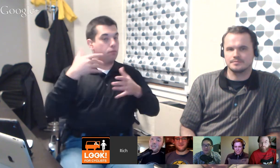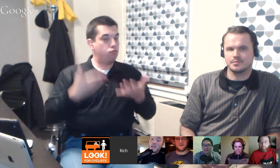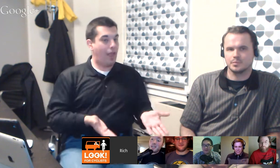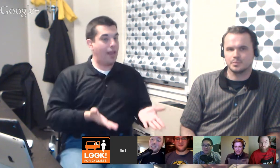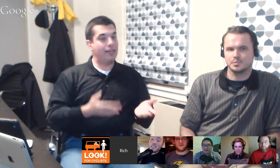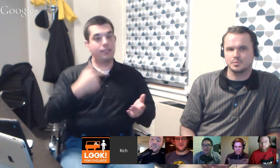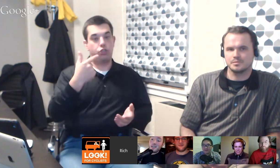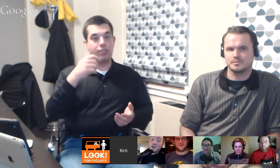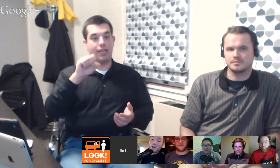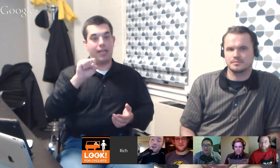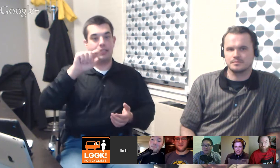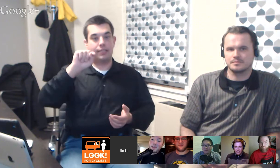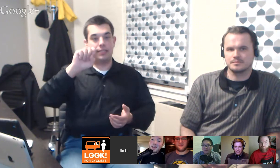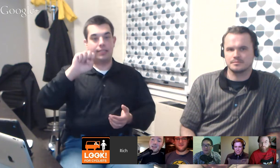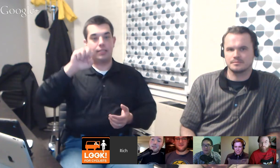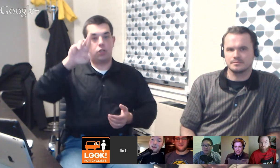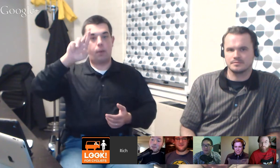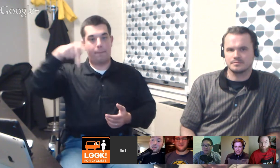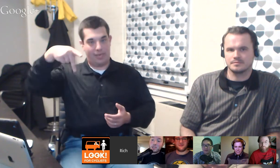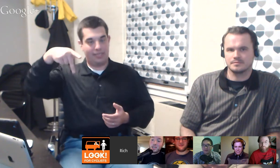from